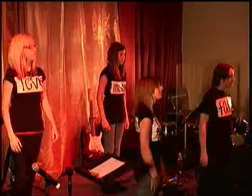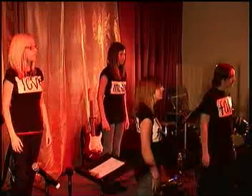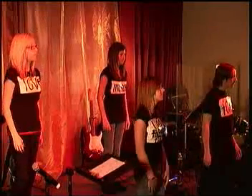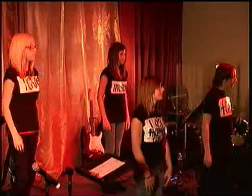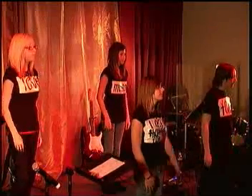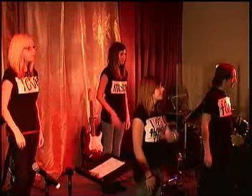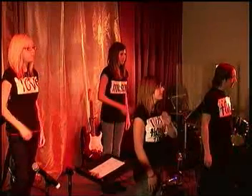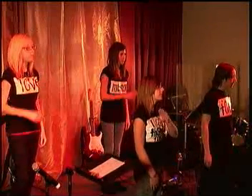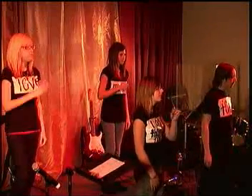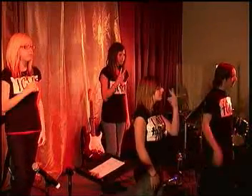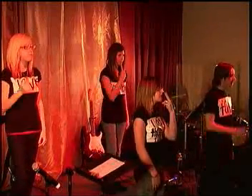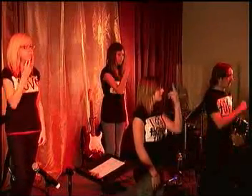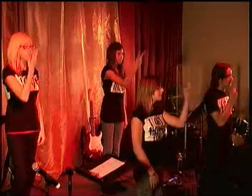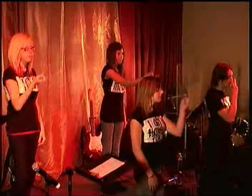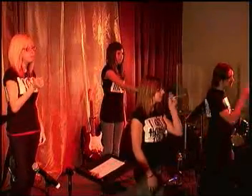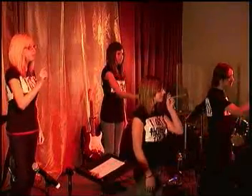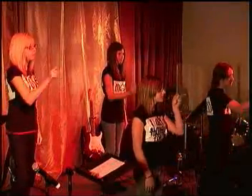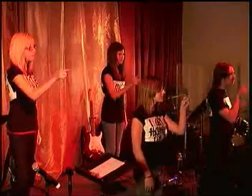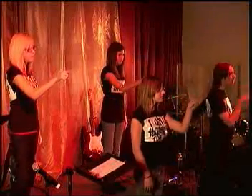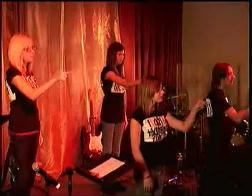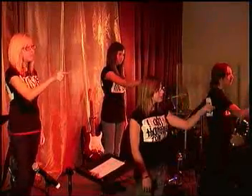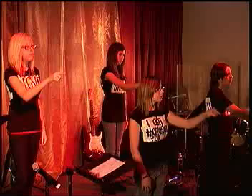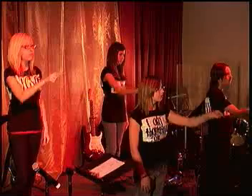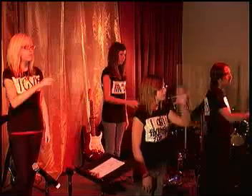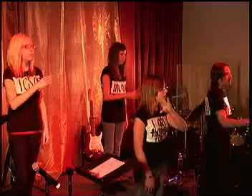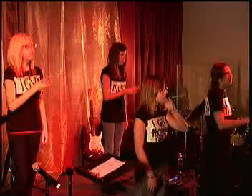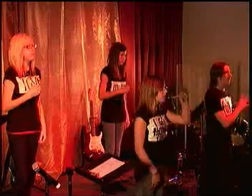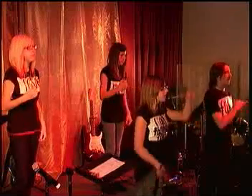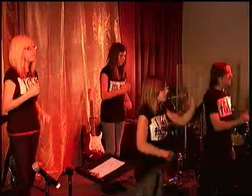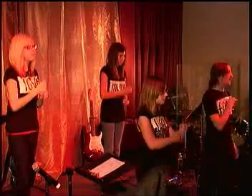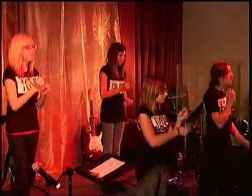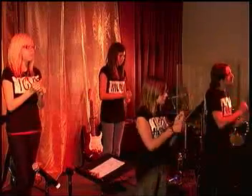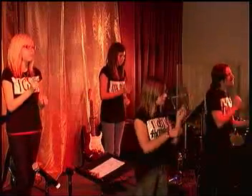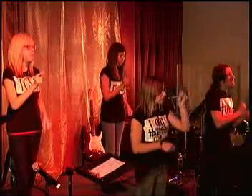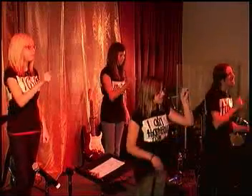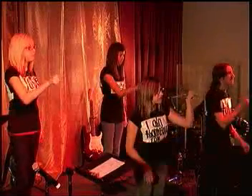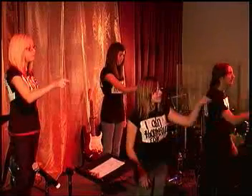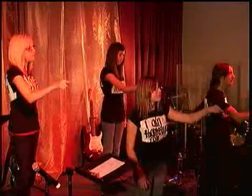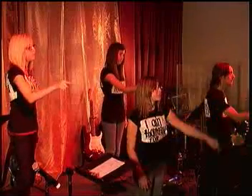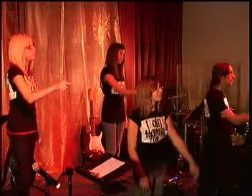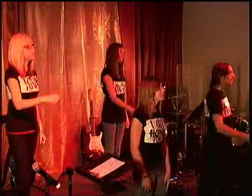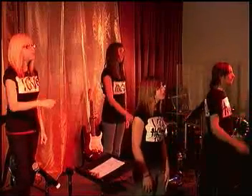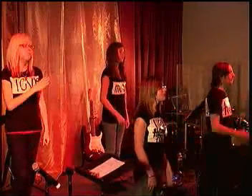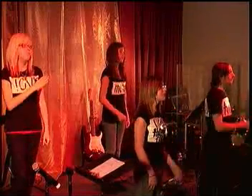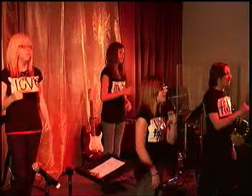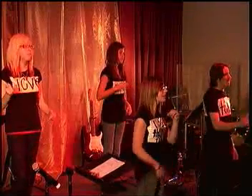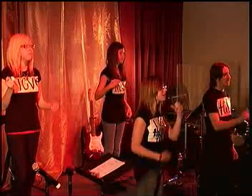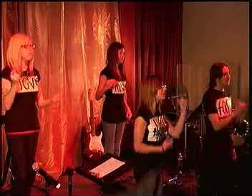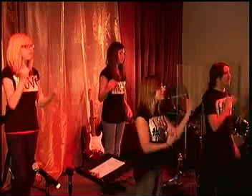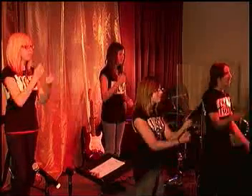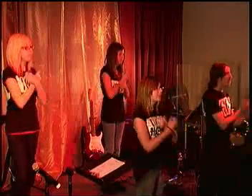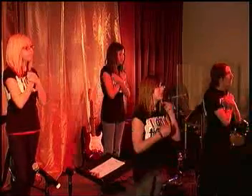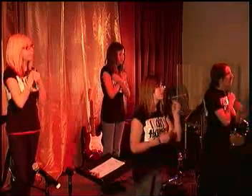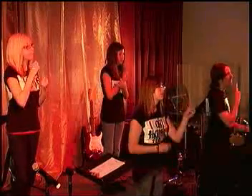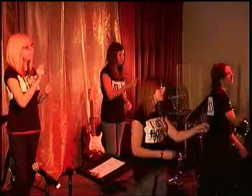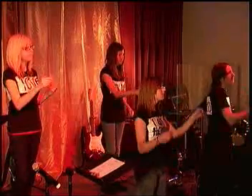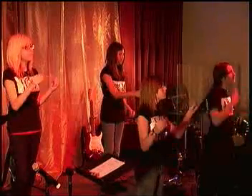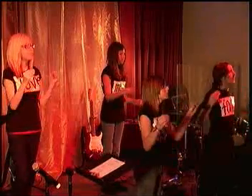I see you and I made you and I love you